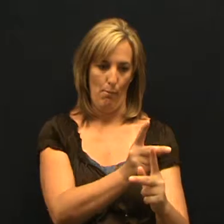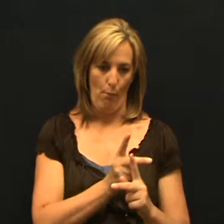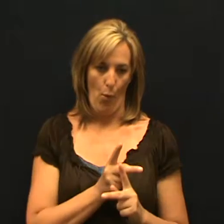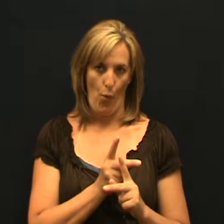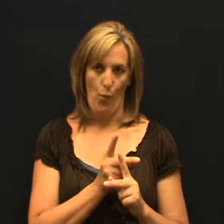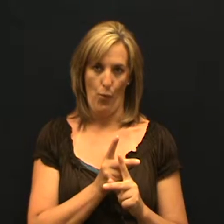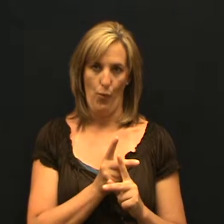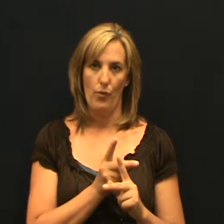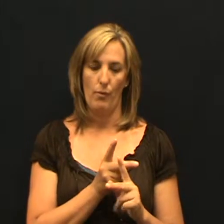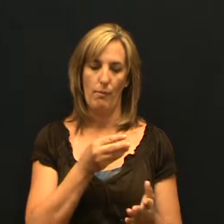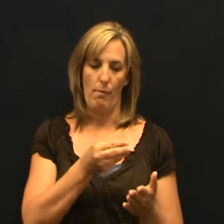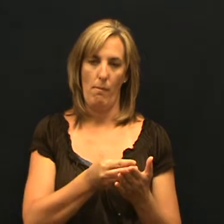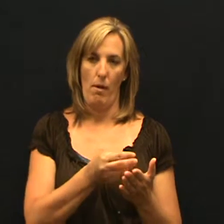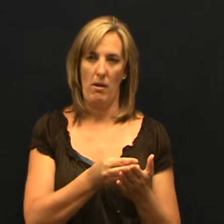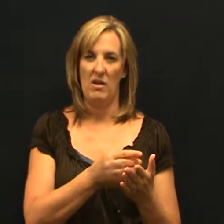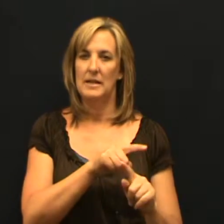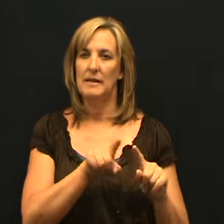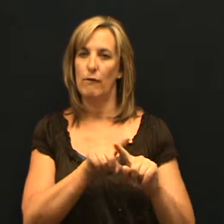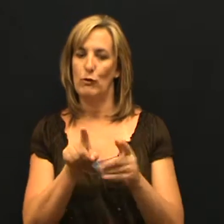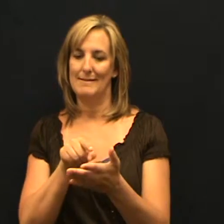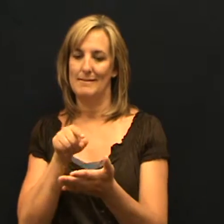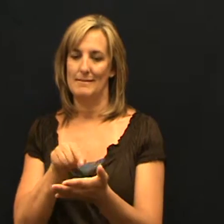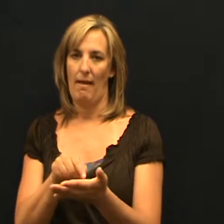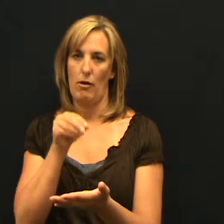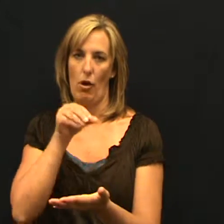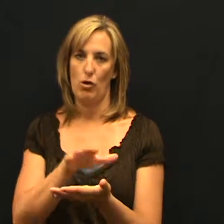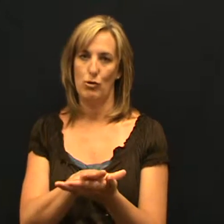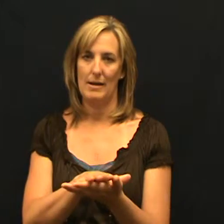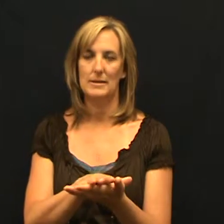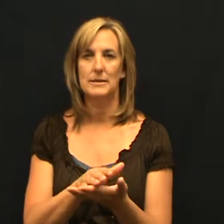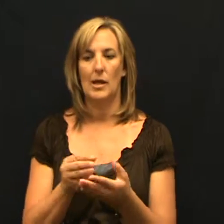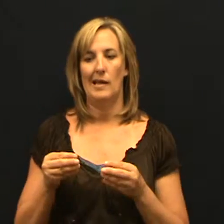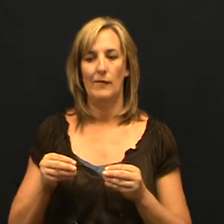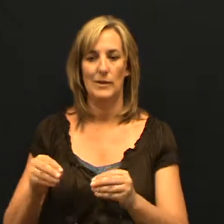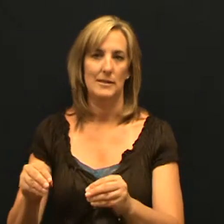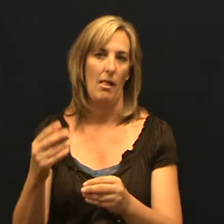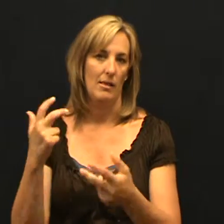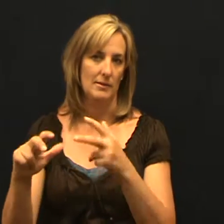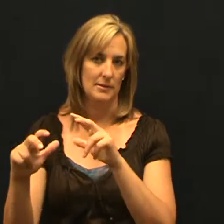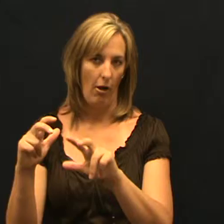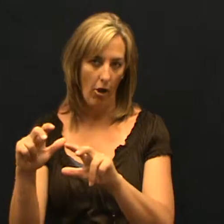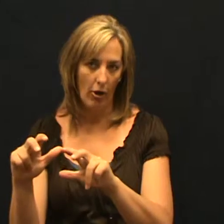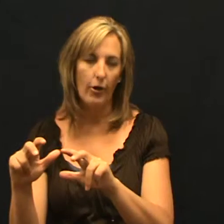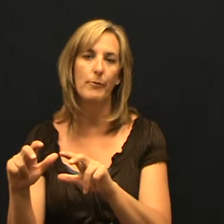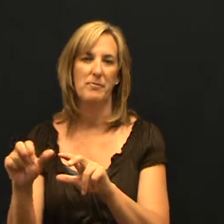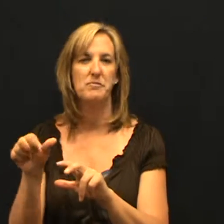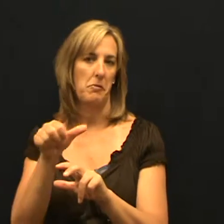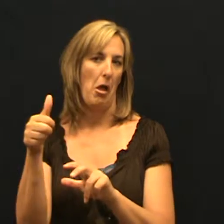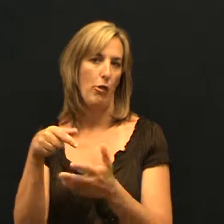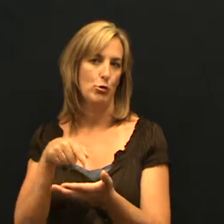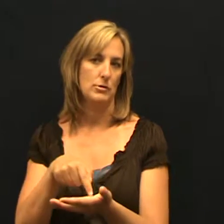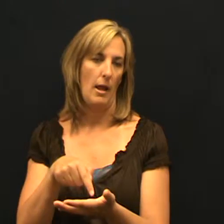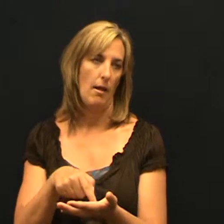or other debt types of contracts, issue stock to owners. So other debt could be issuing bonds, those types of